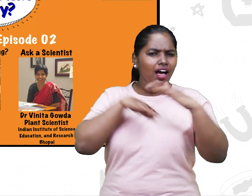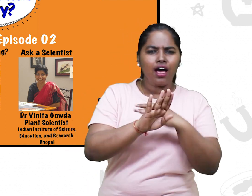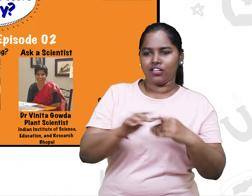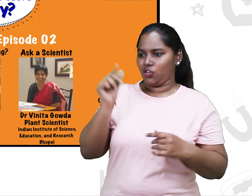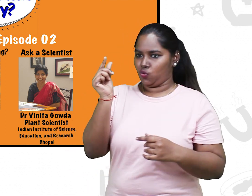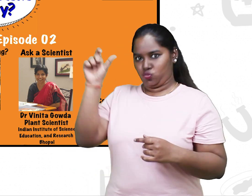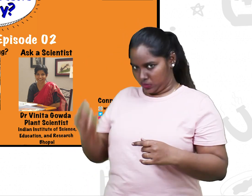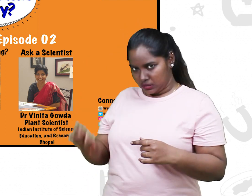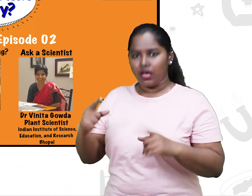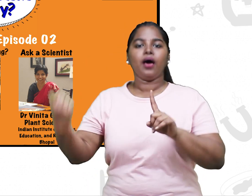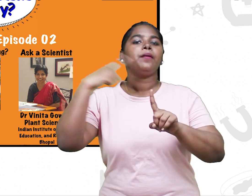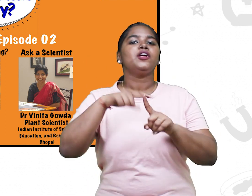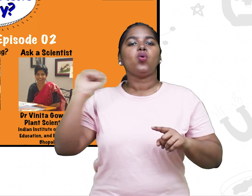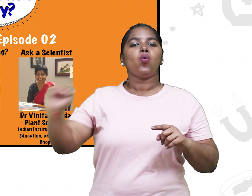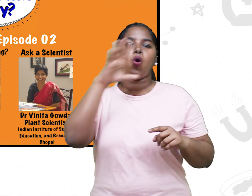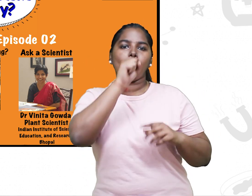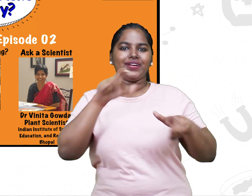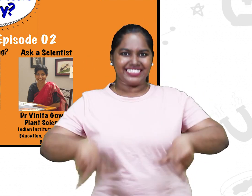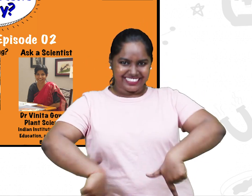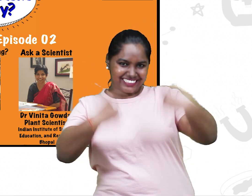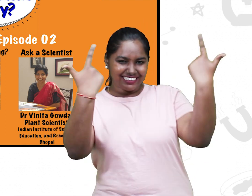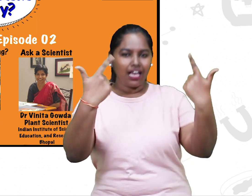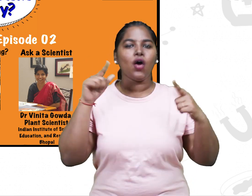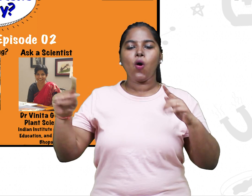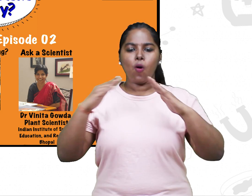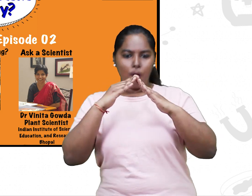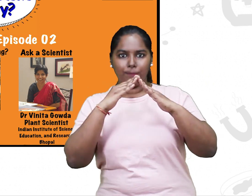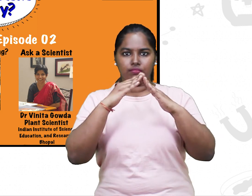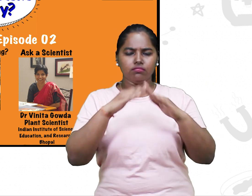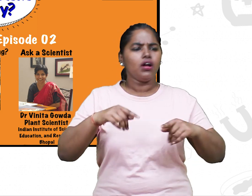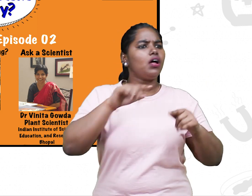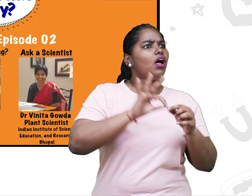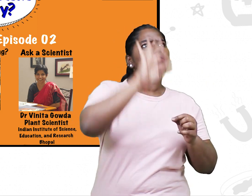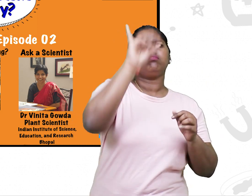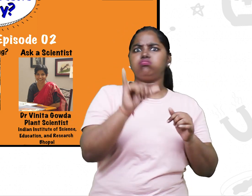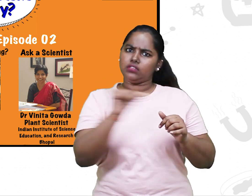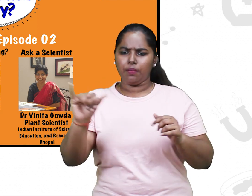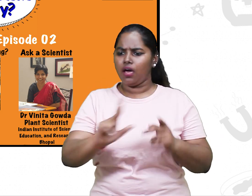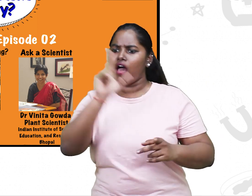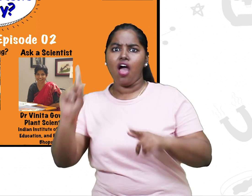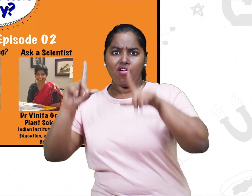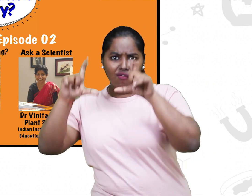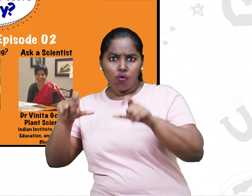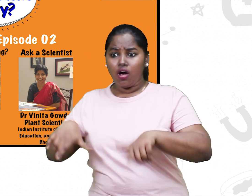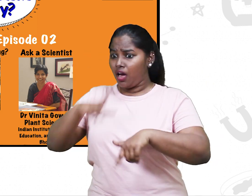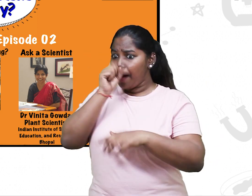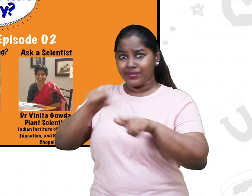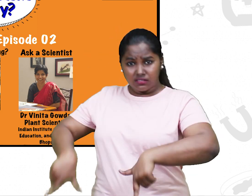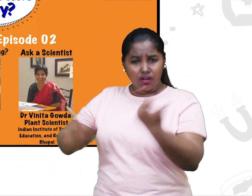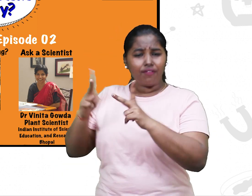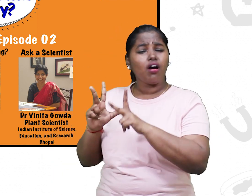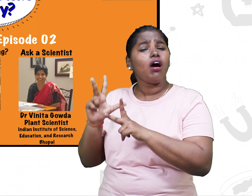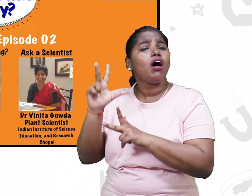picture, Utsuka and the mango tree in her backyard were roughly the same height. But in another, it had grown